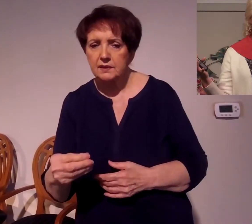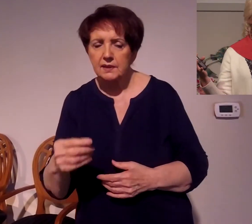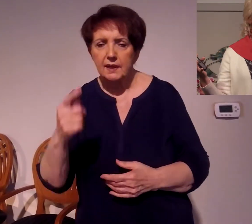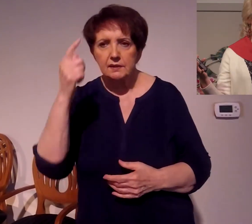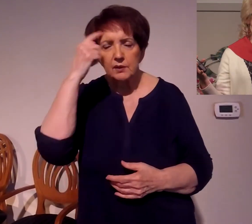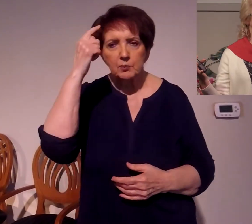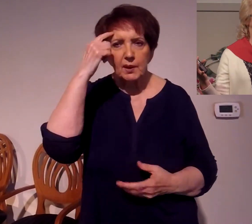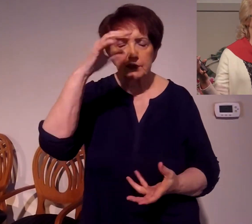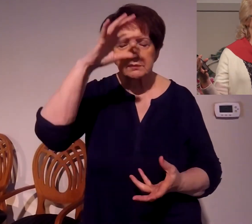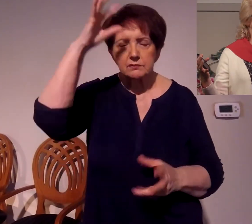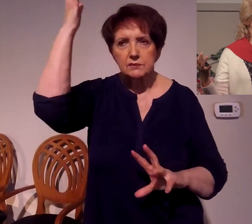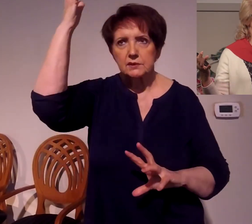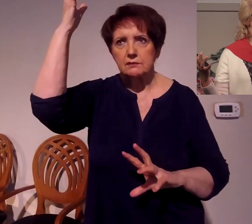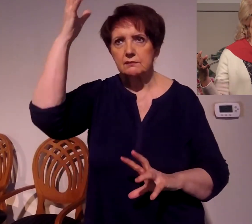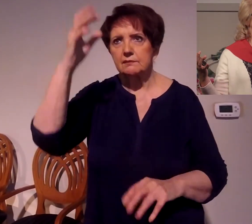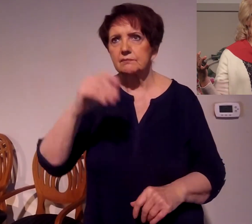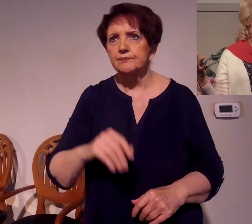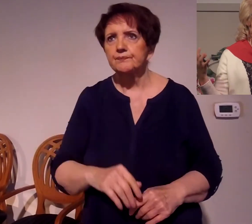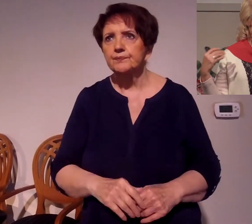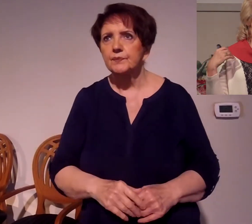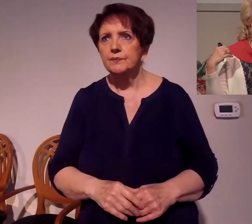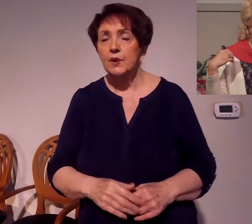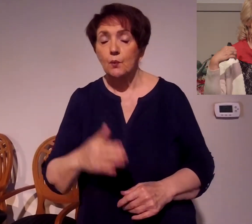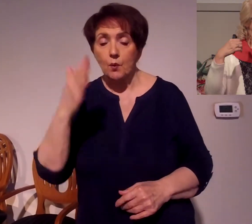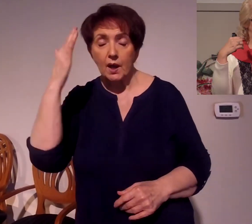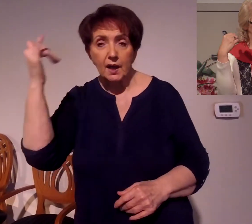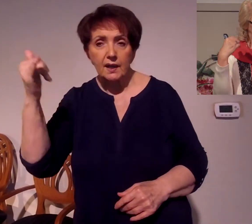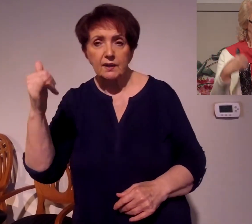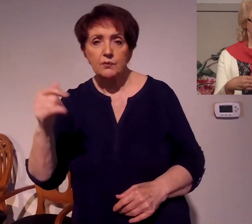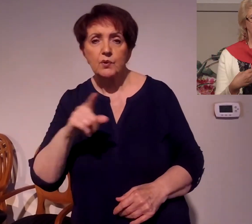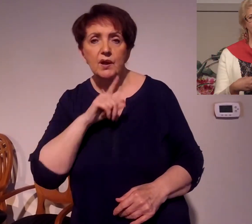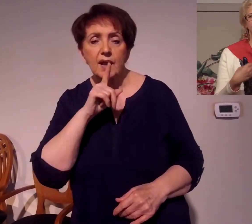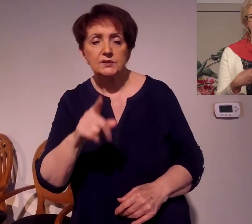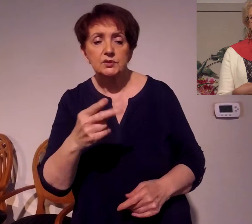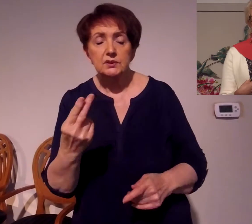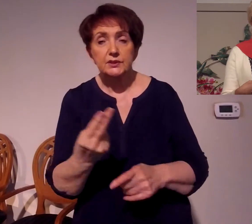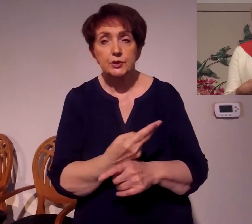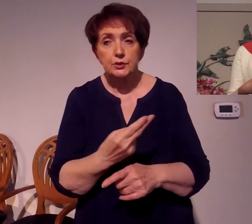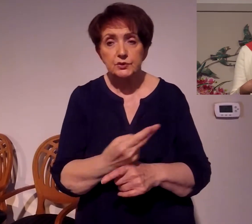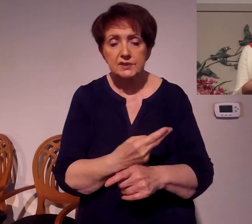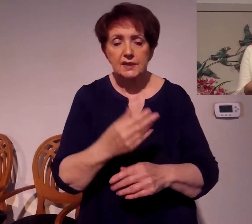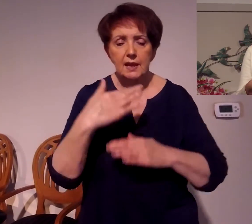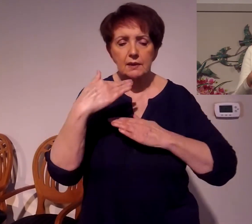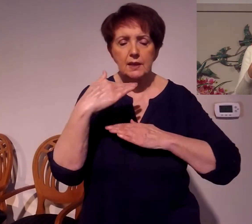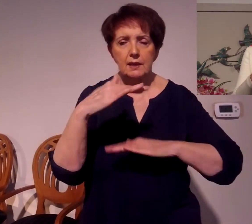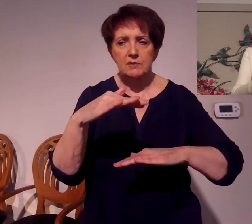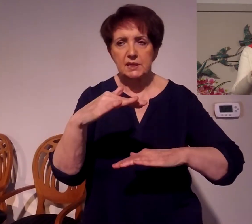on tilt. Because we are actually using our limited